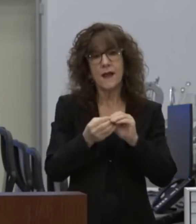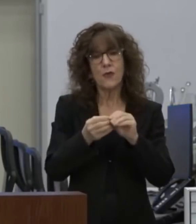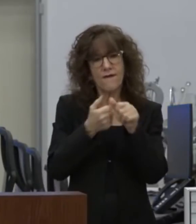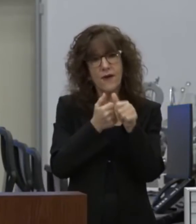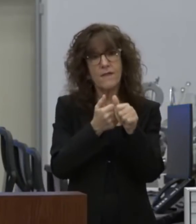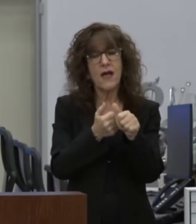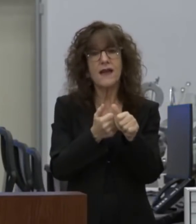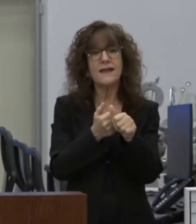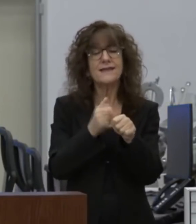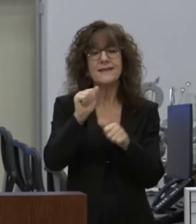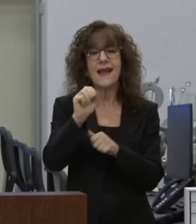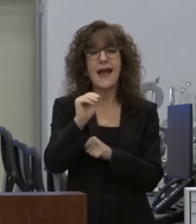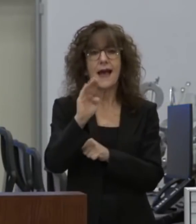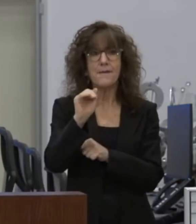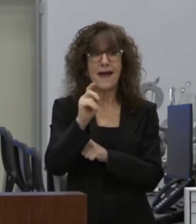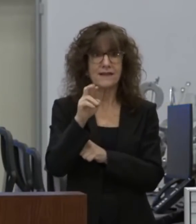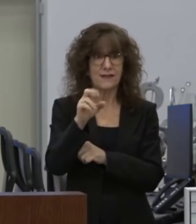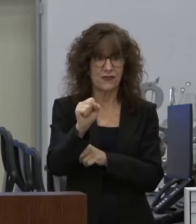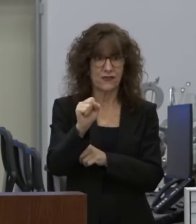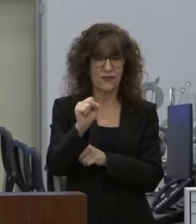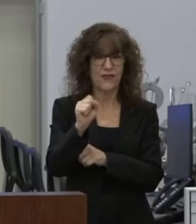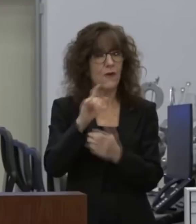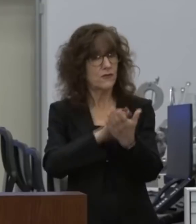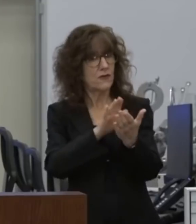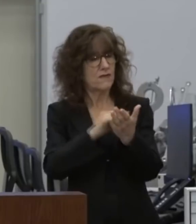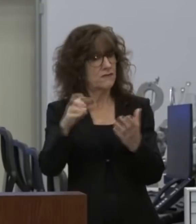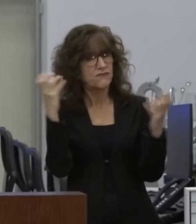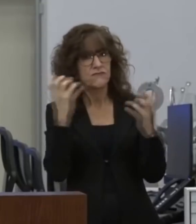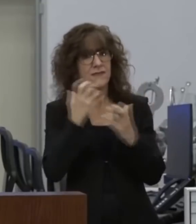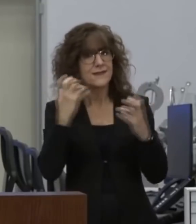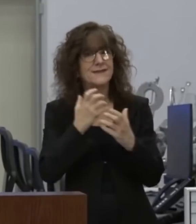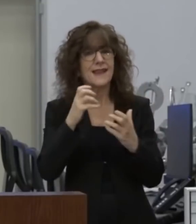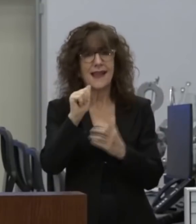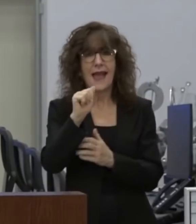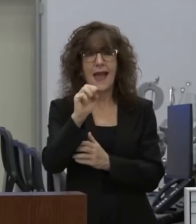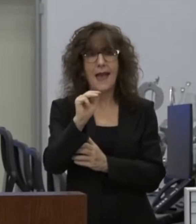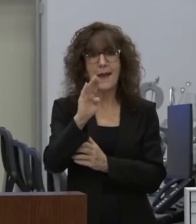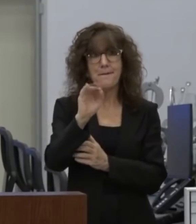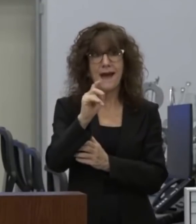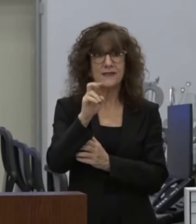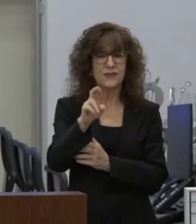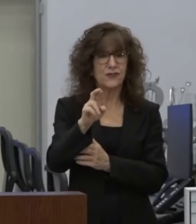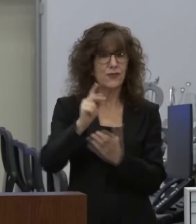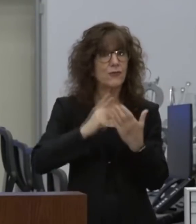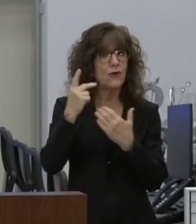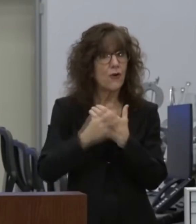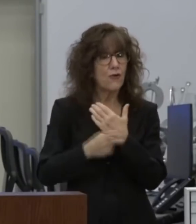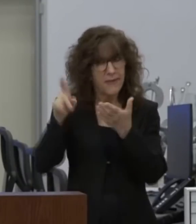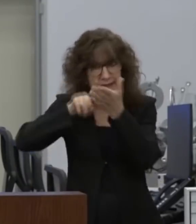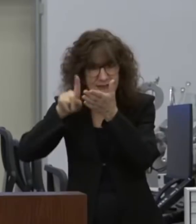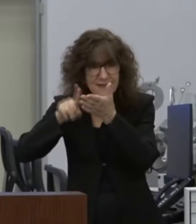compliance ambassadors that we have, and I want to compliment that we have an amazing ambassador program to ensure that all of